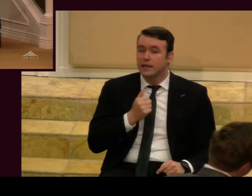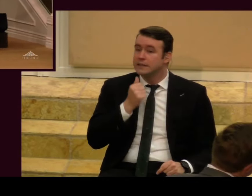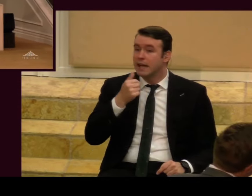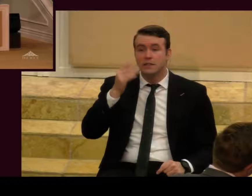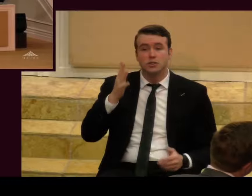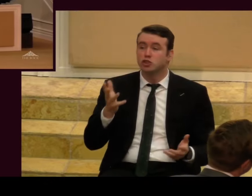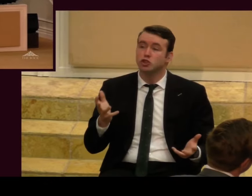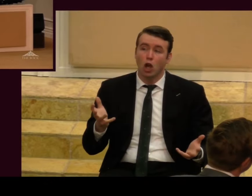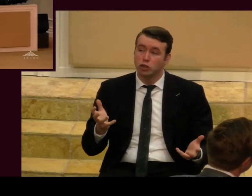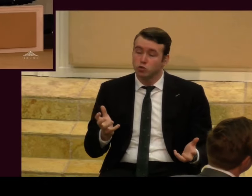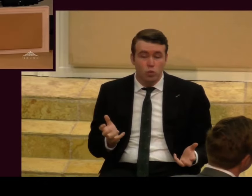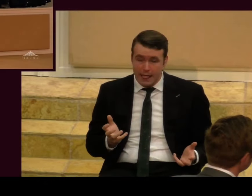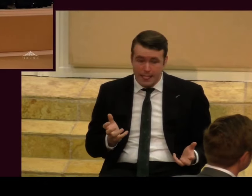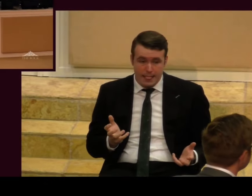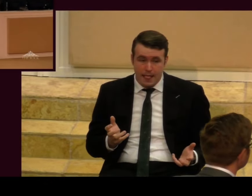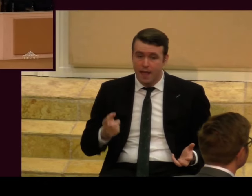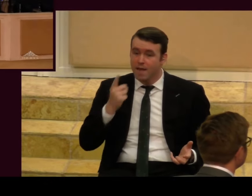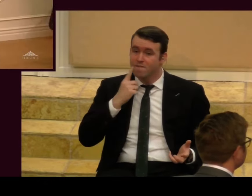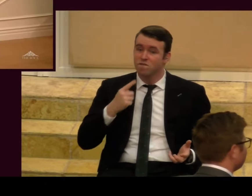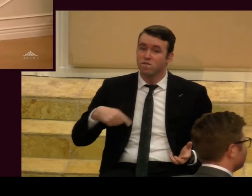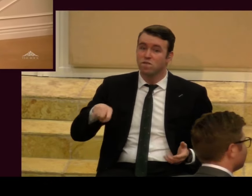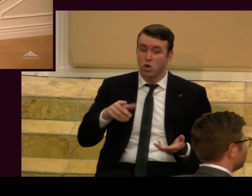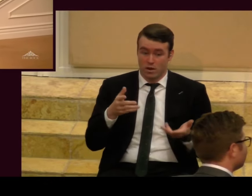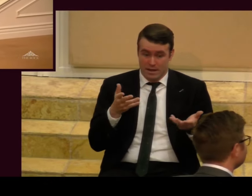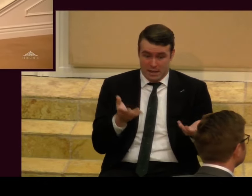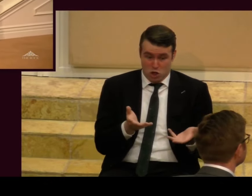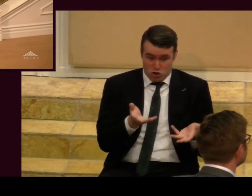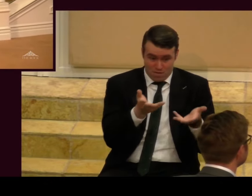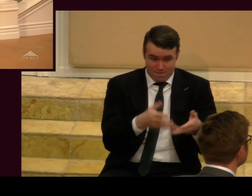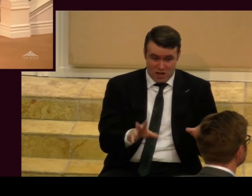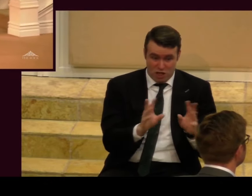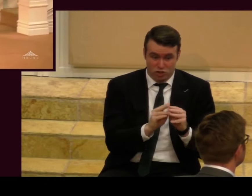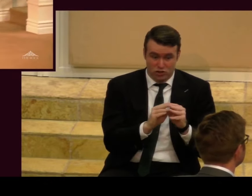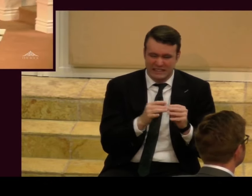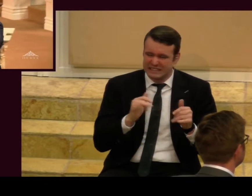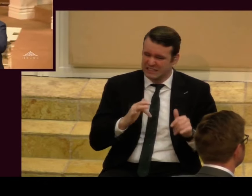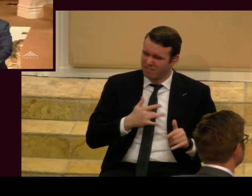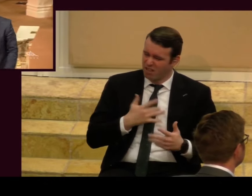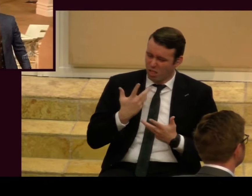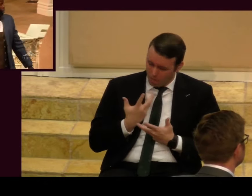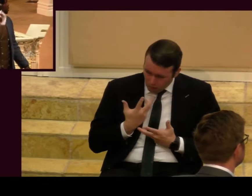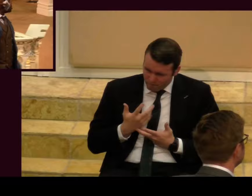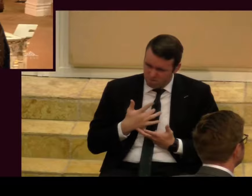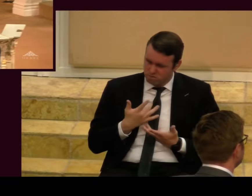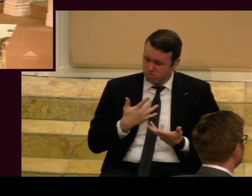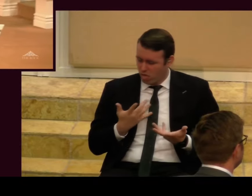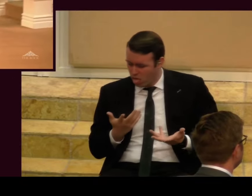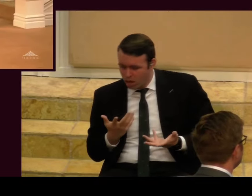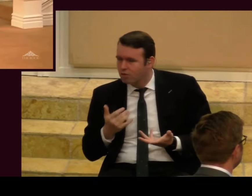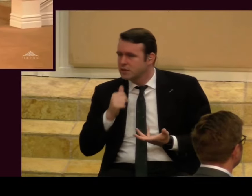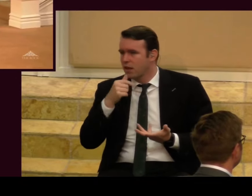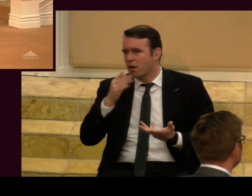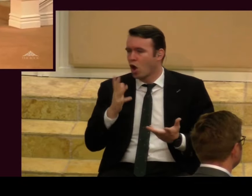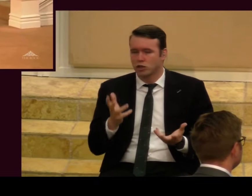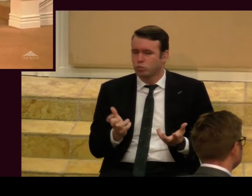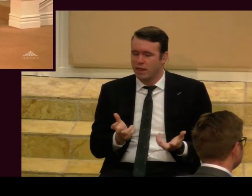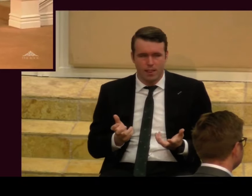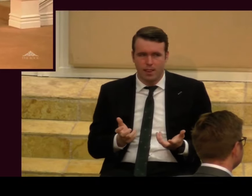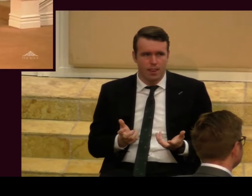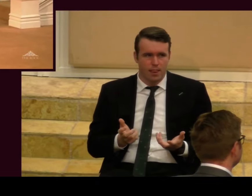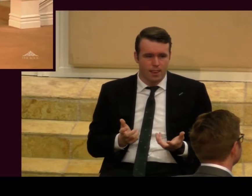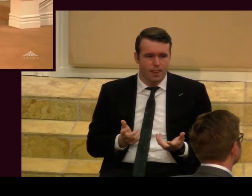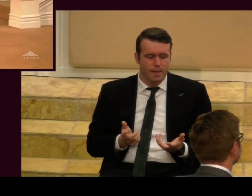It's not the will of God for you to walk out of here labored and heavy laden.